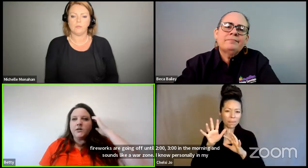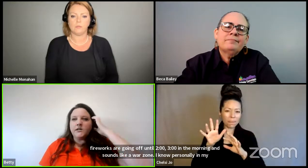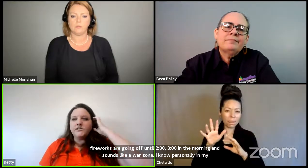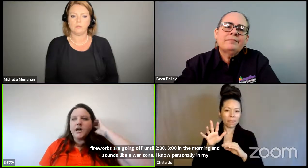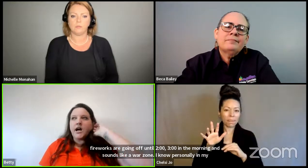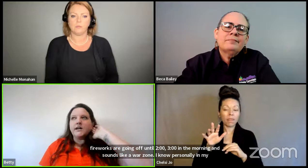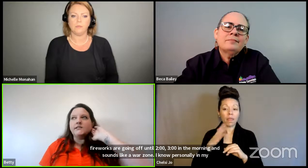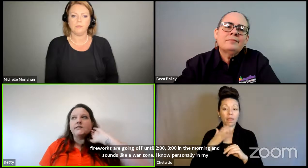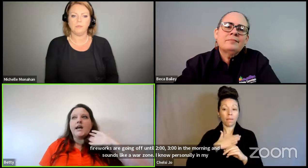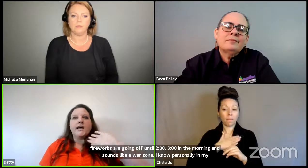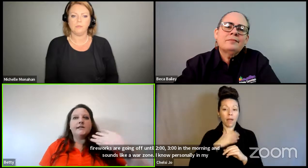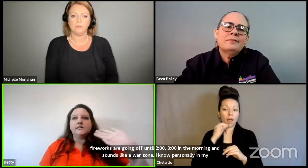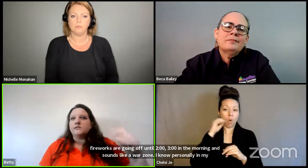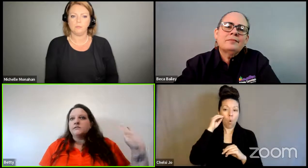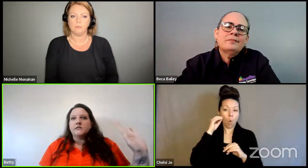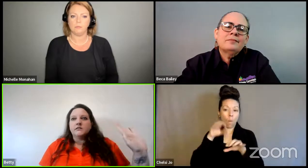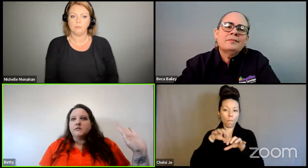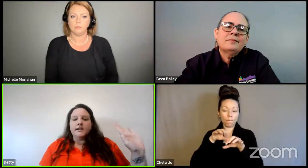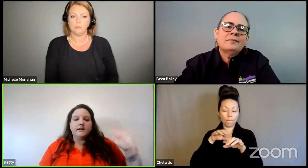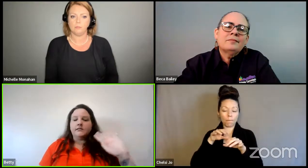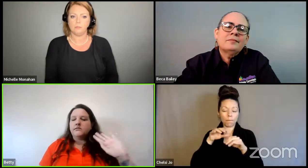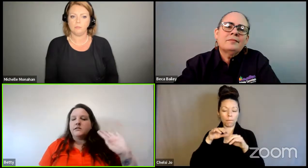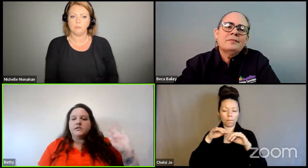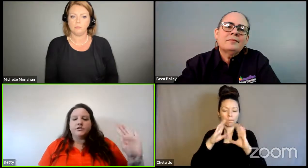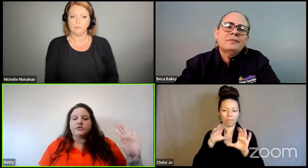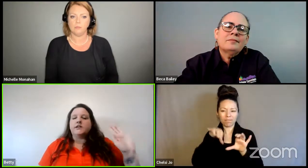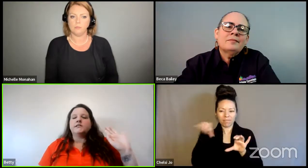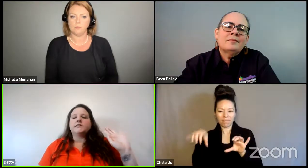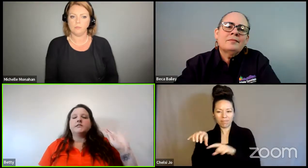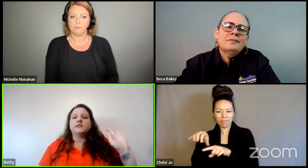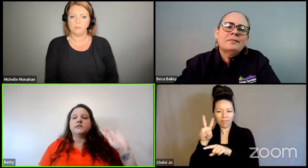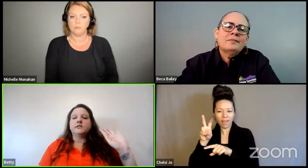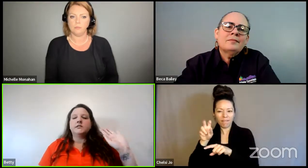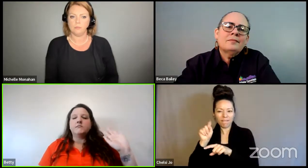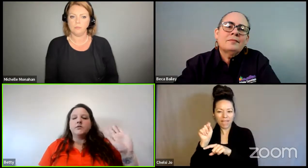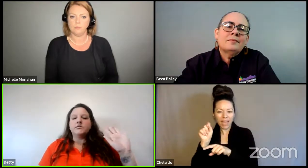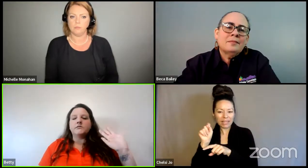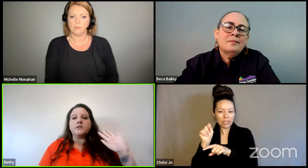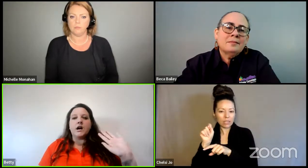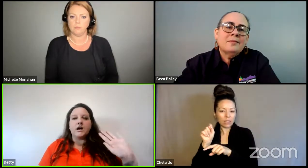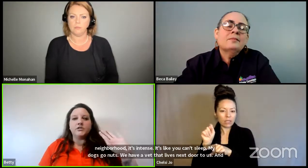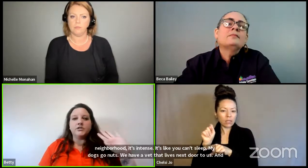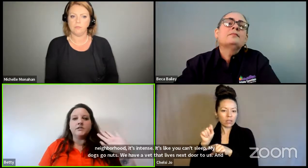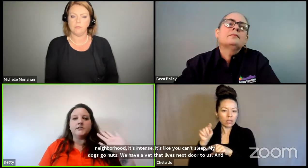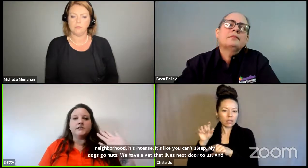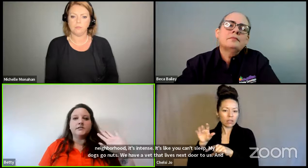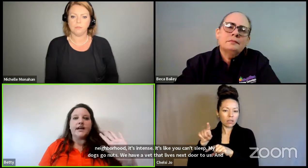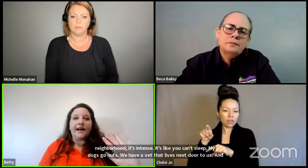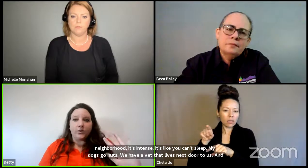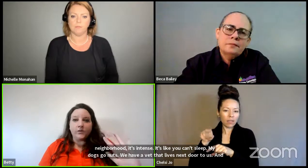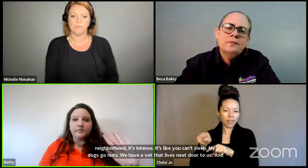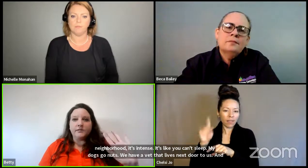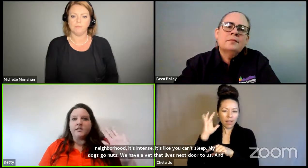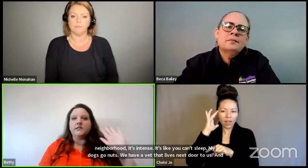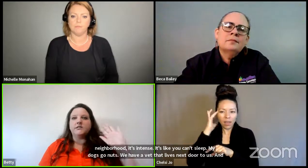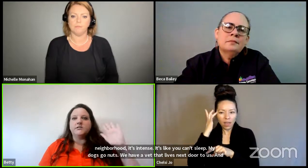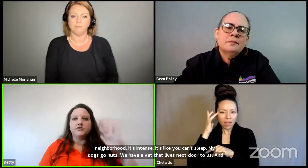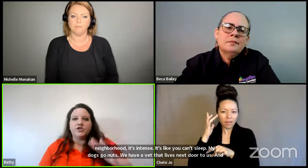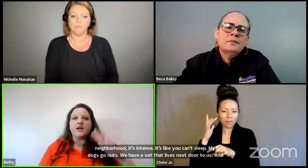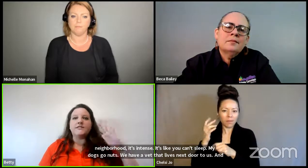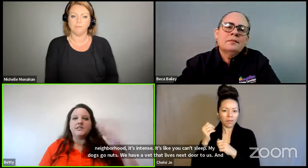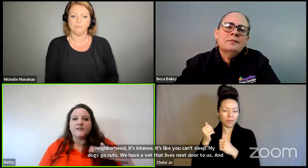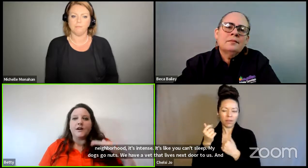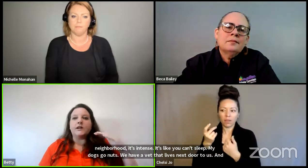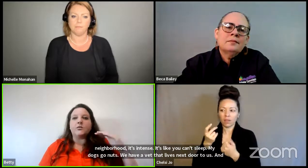next door to us, and like it's just the most obnoxious sound because